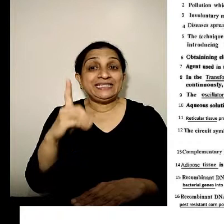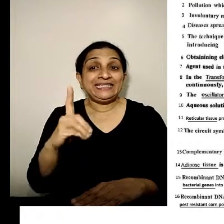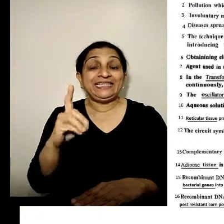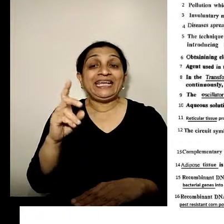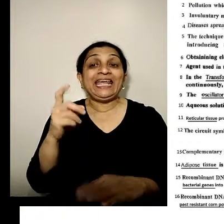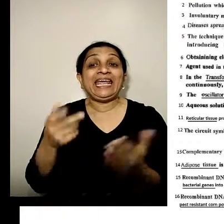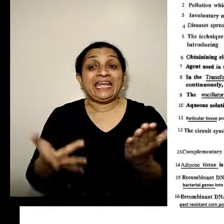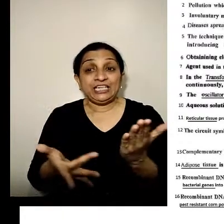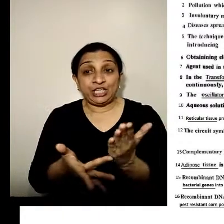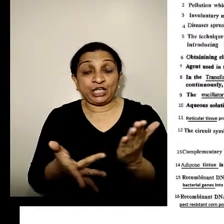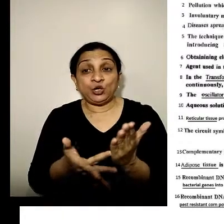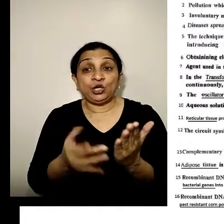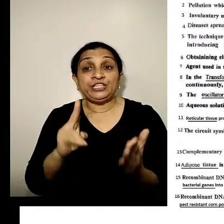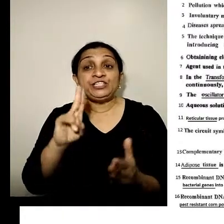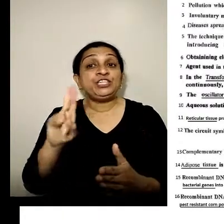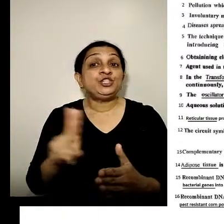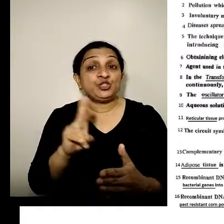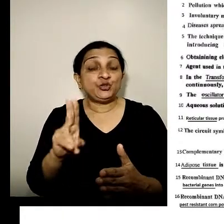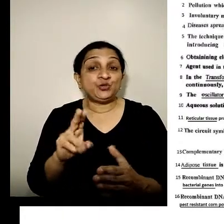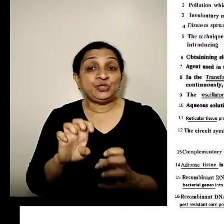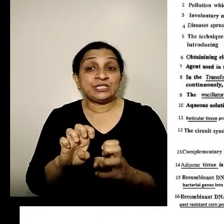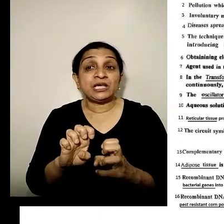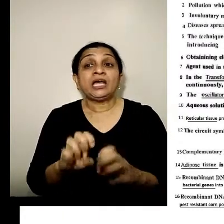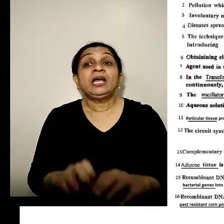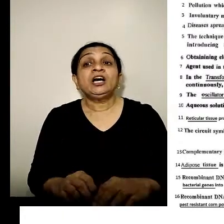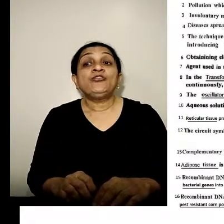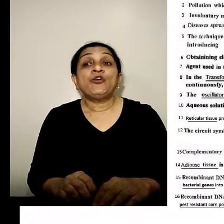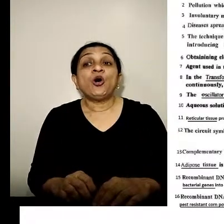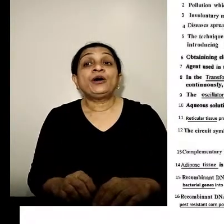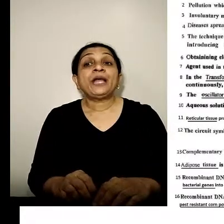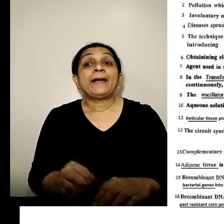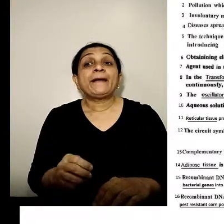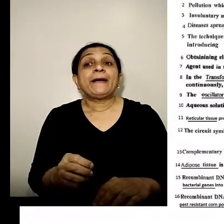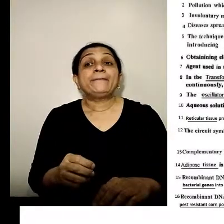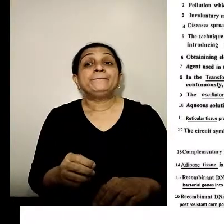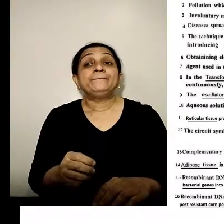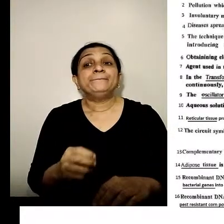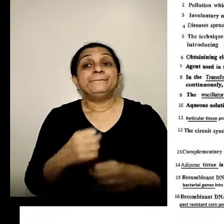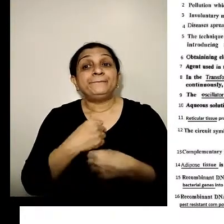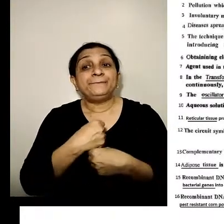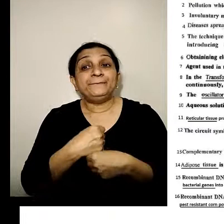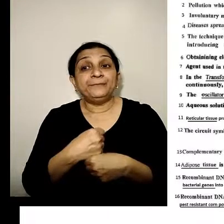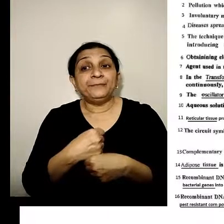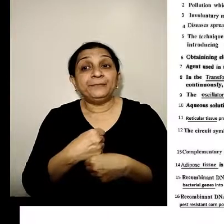Recombinant DNA technology is used for